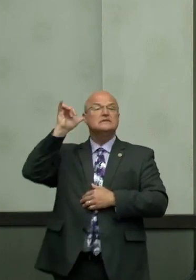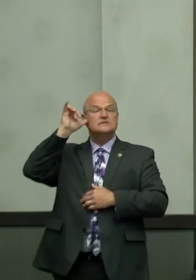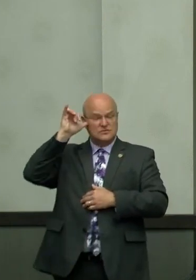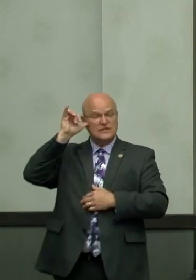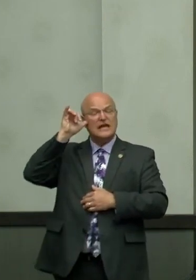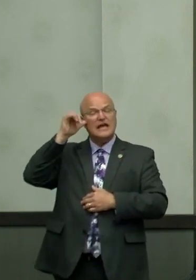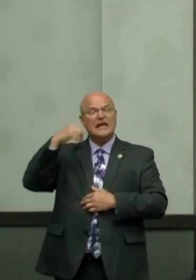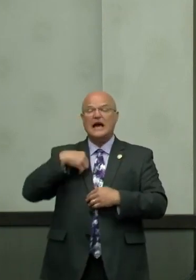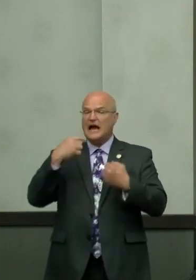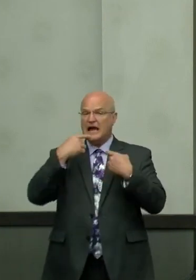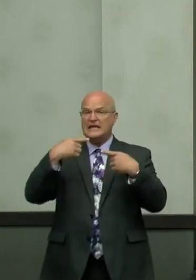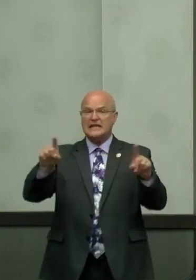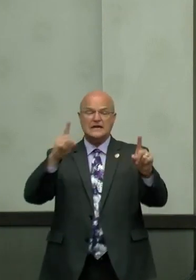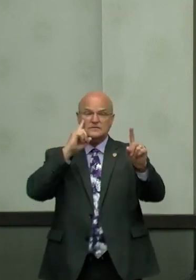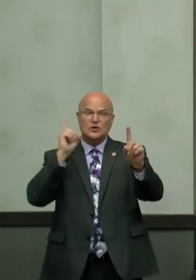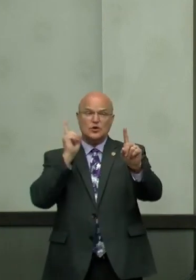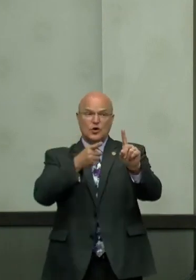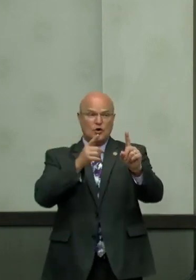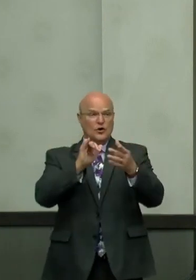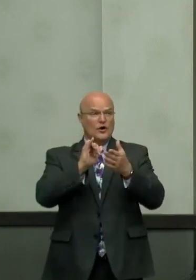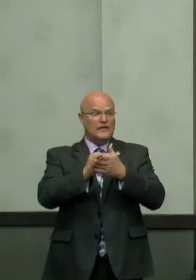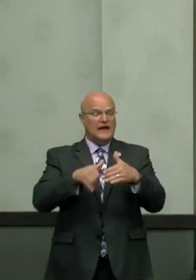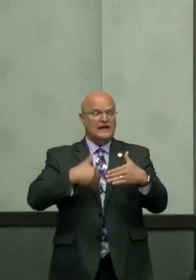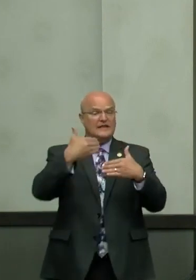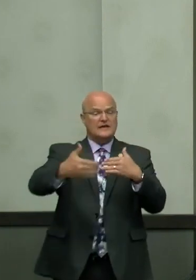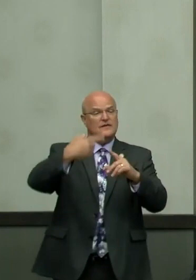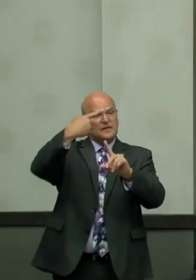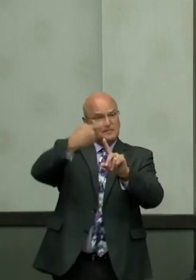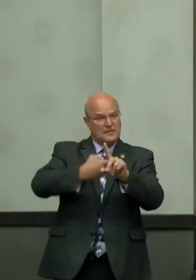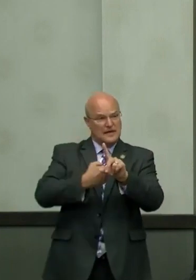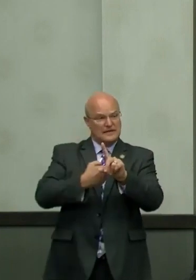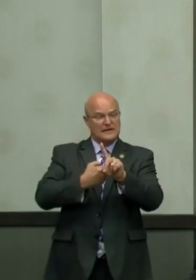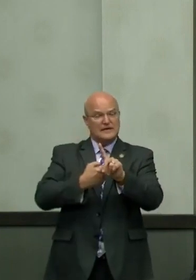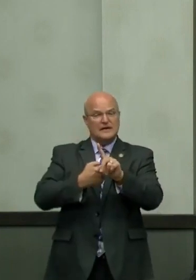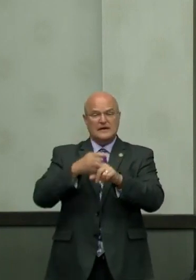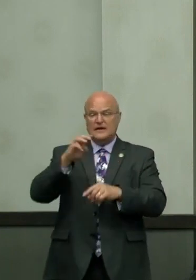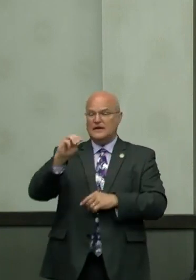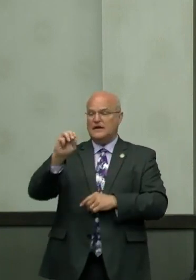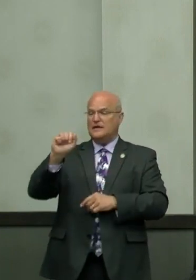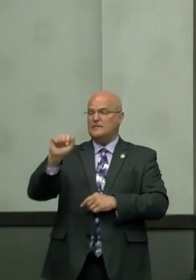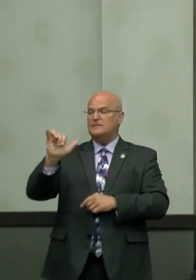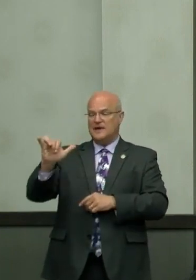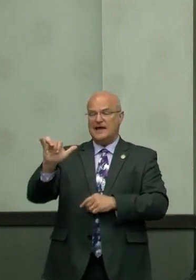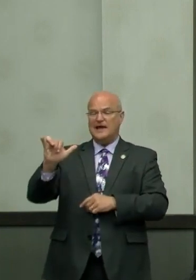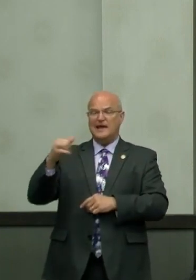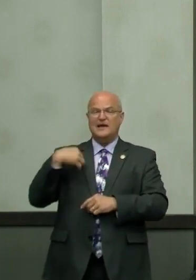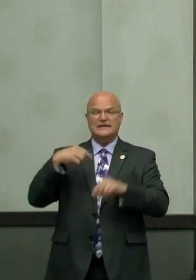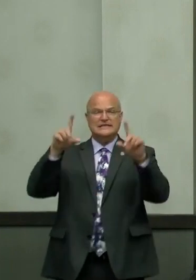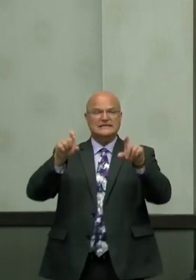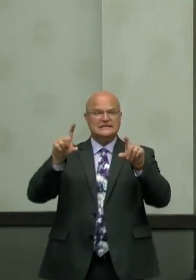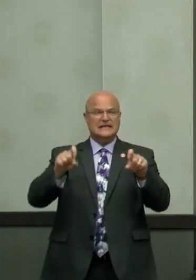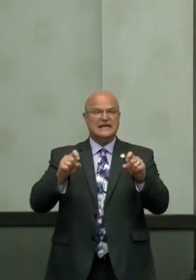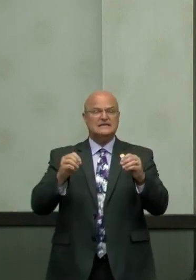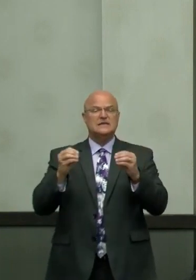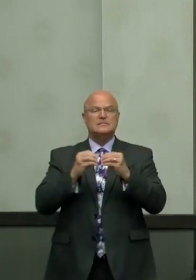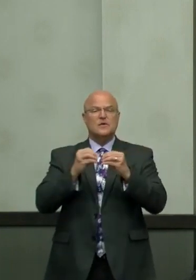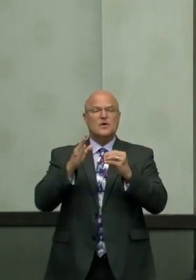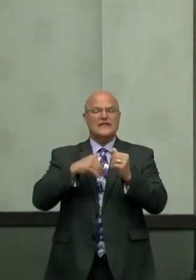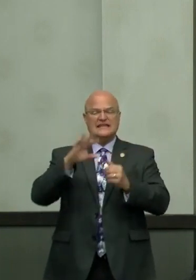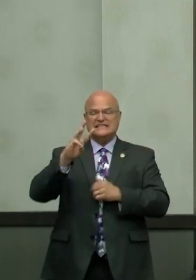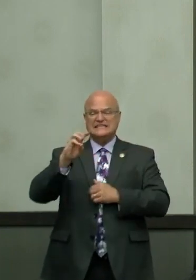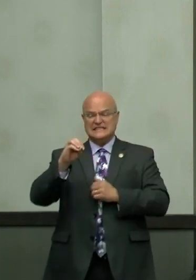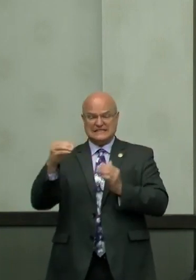Yesterday, I announced a goal that over the month of May that we would test